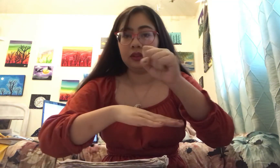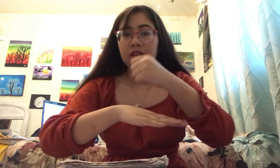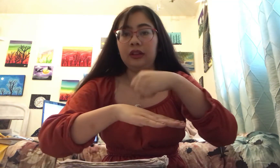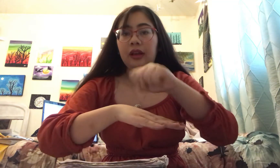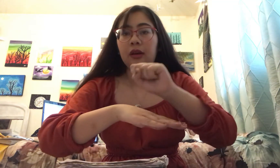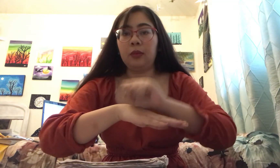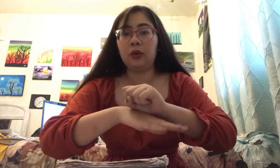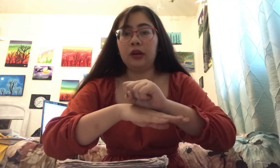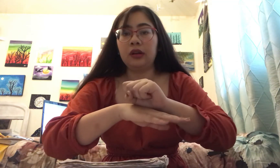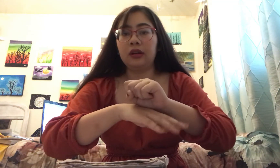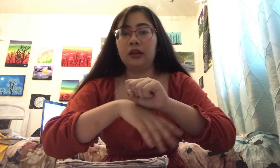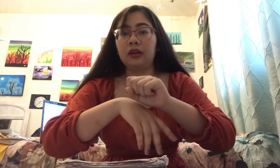Singapore,